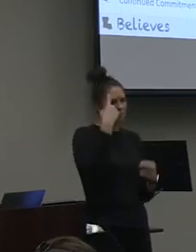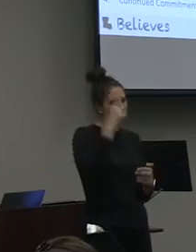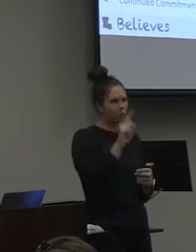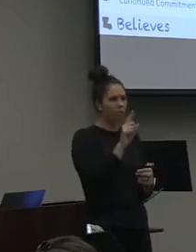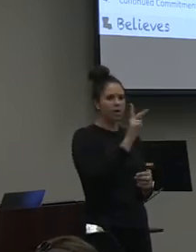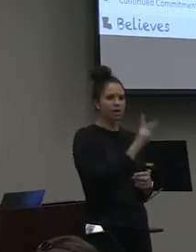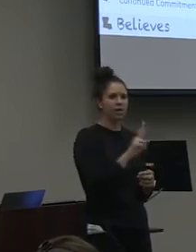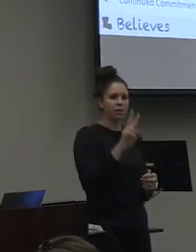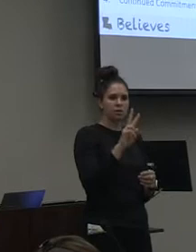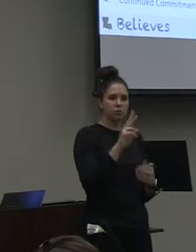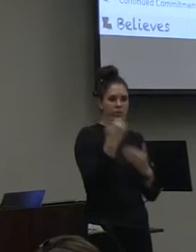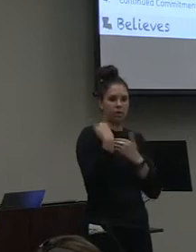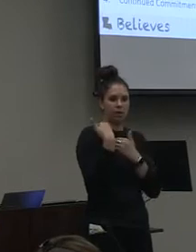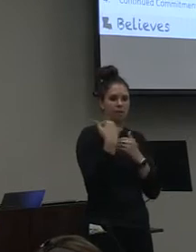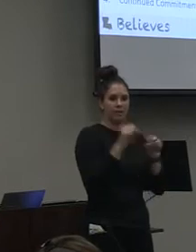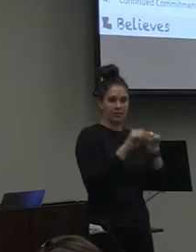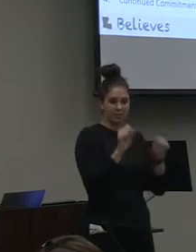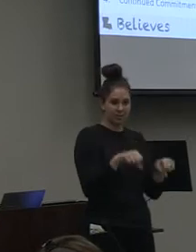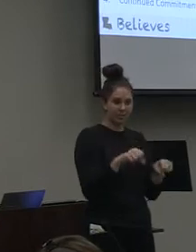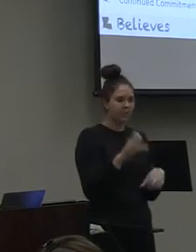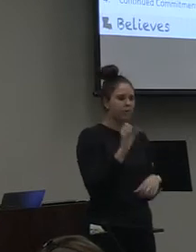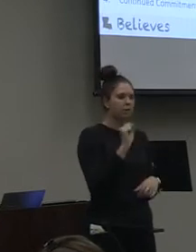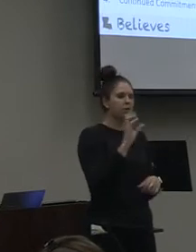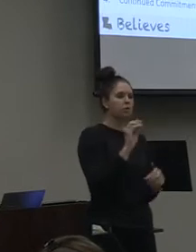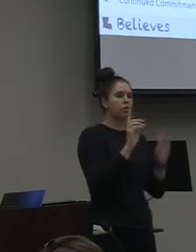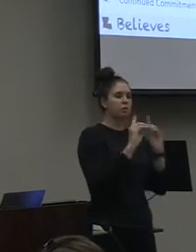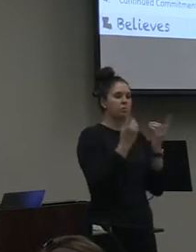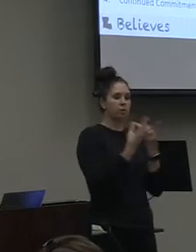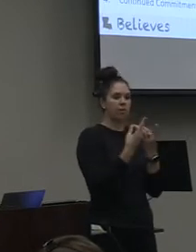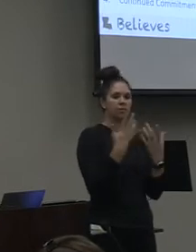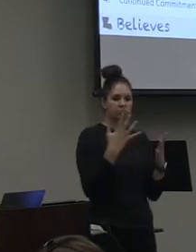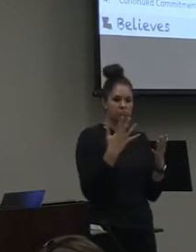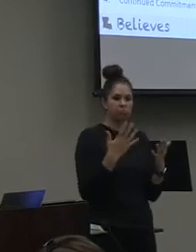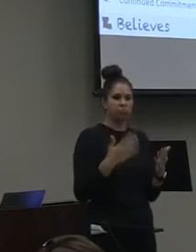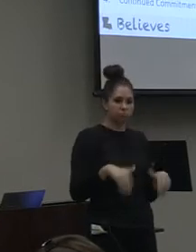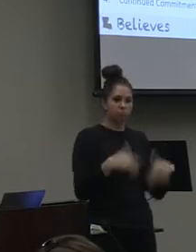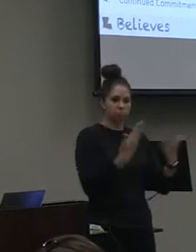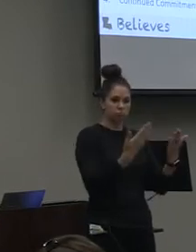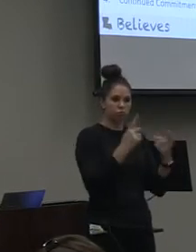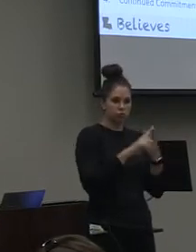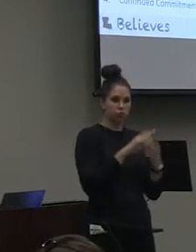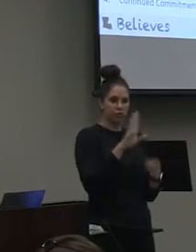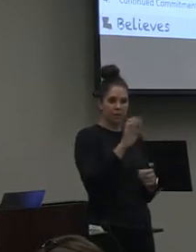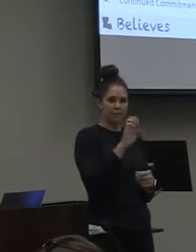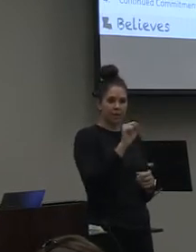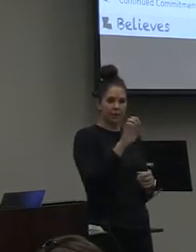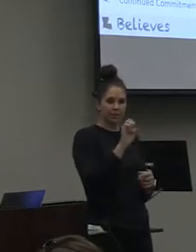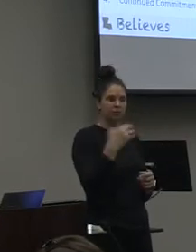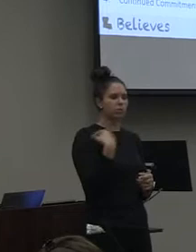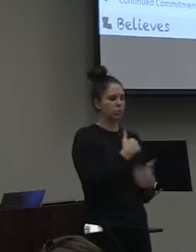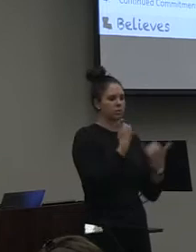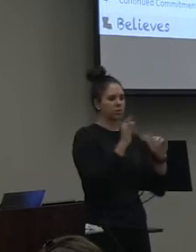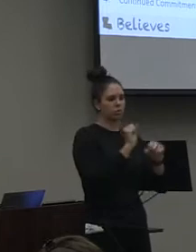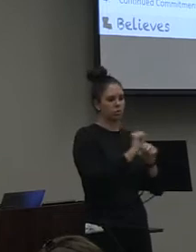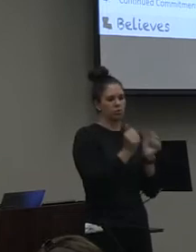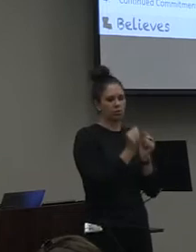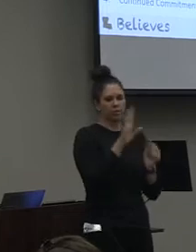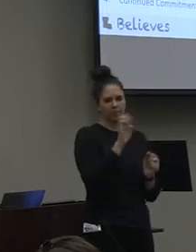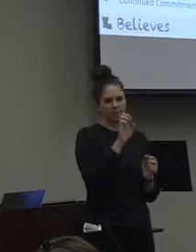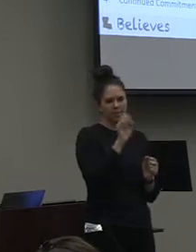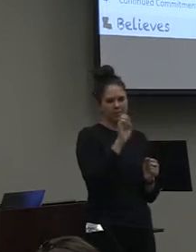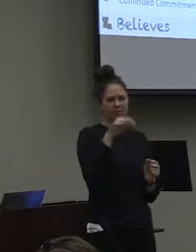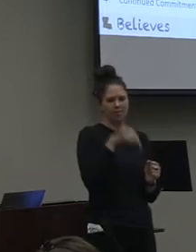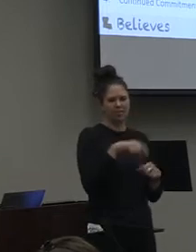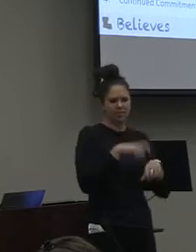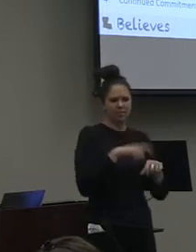a K-2 accountability system. And so the department has brought that proposal to BSEE. We are still working with BSEE at this